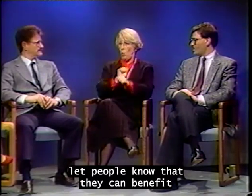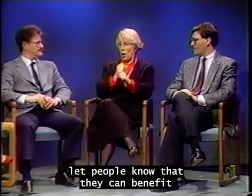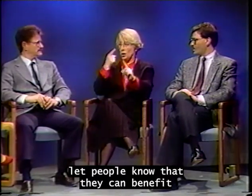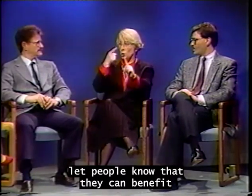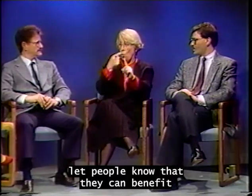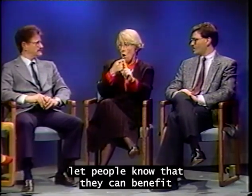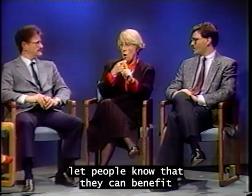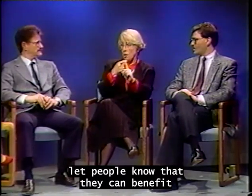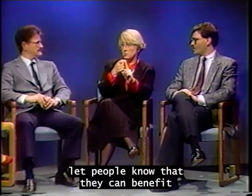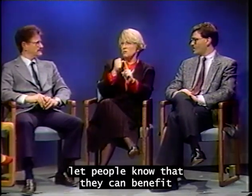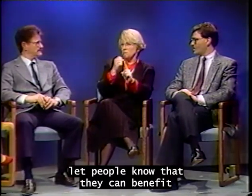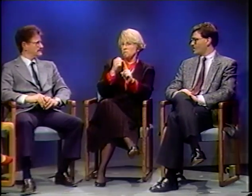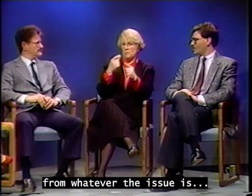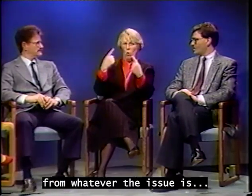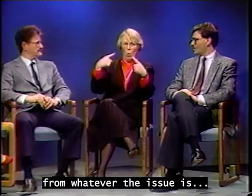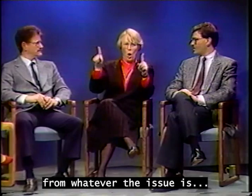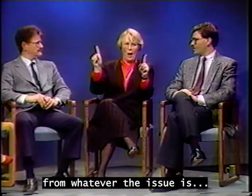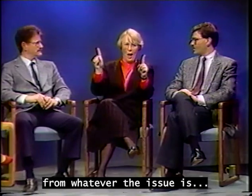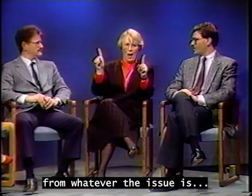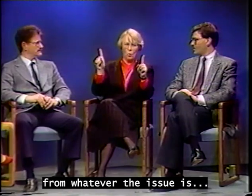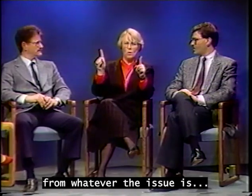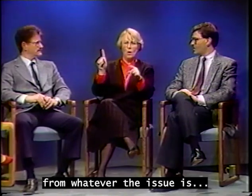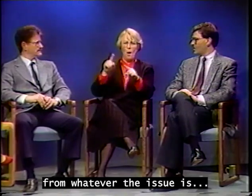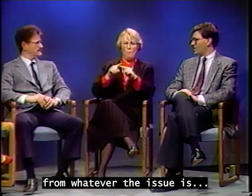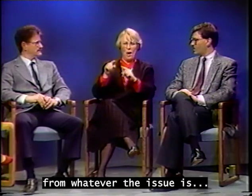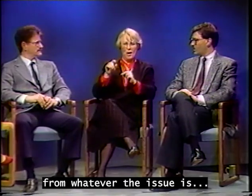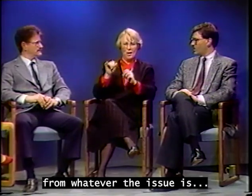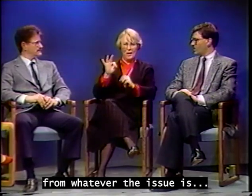let people know that they can benefit from whatever the issue is.